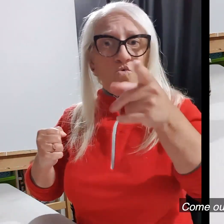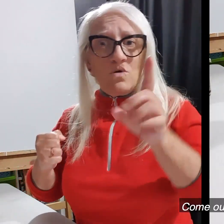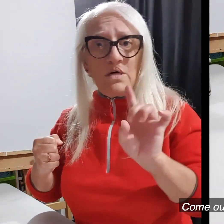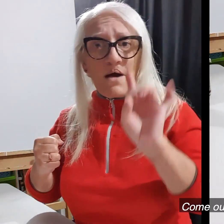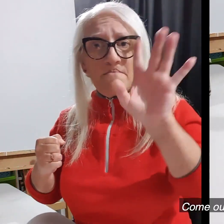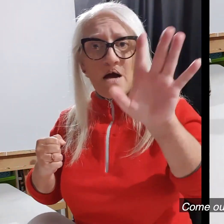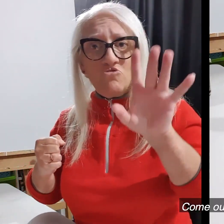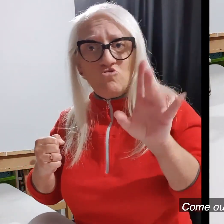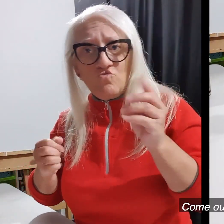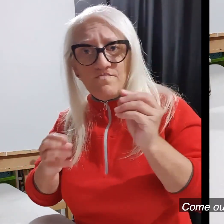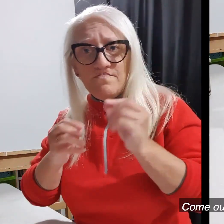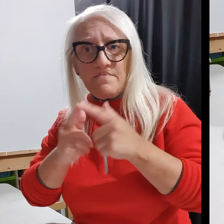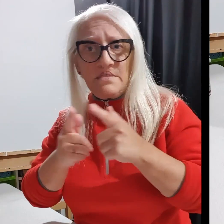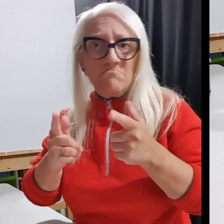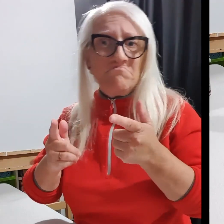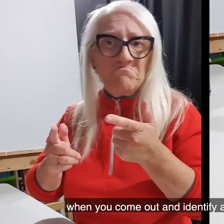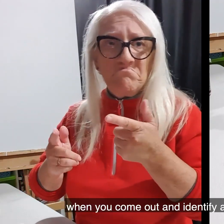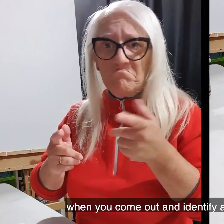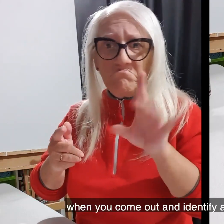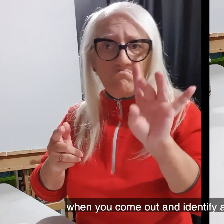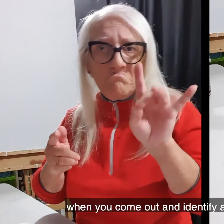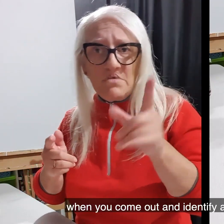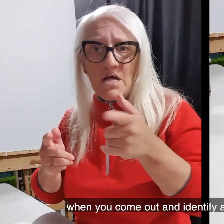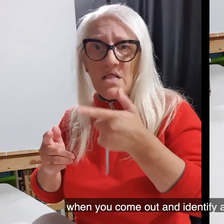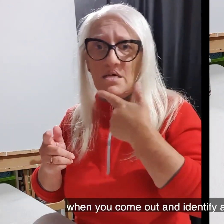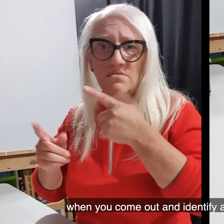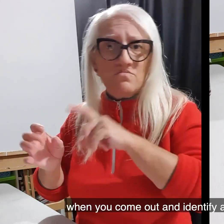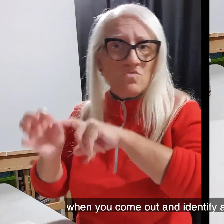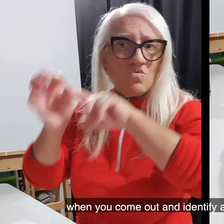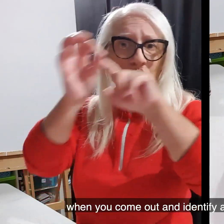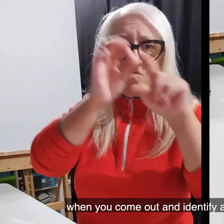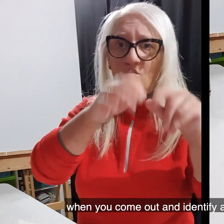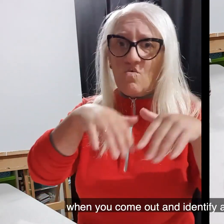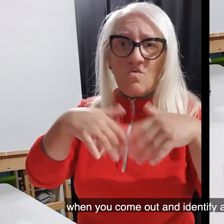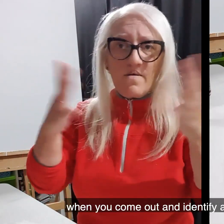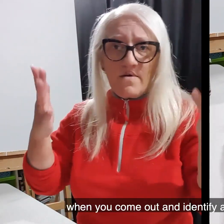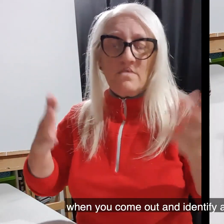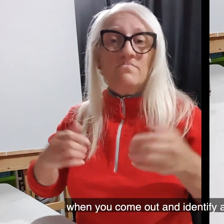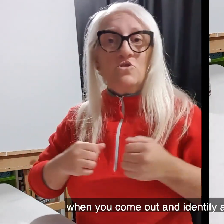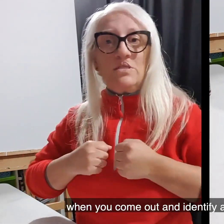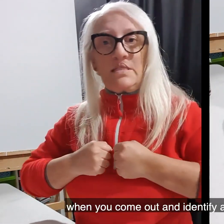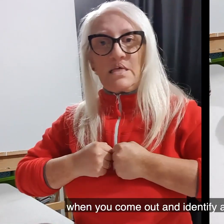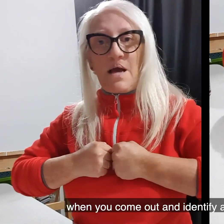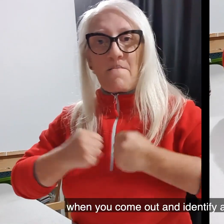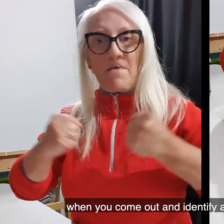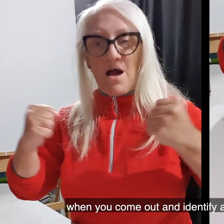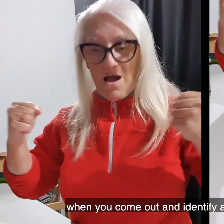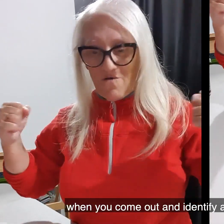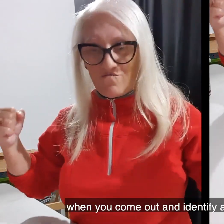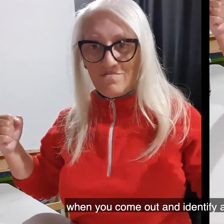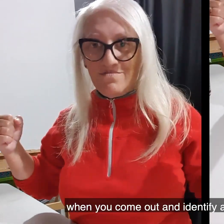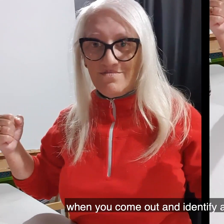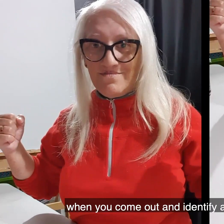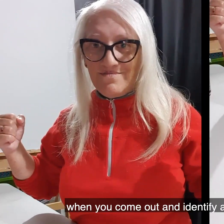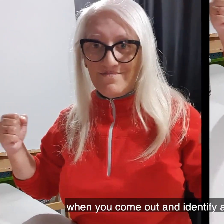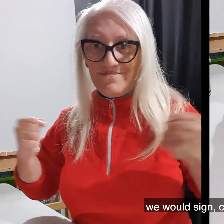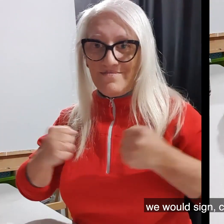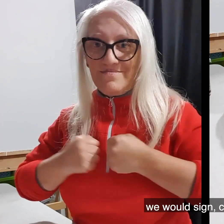Come out? When you come out and identify as gay, lesbian or queer, we would